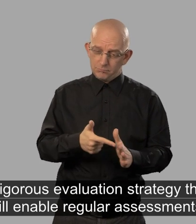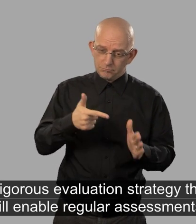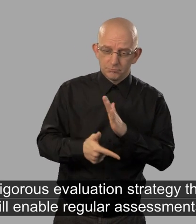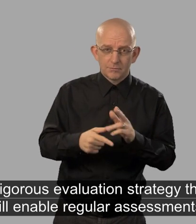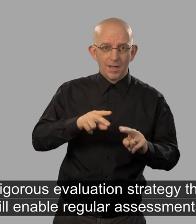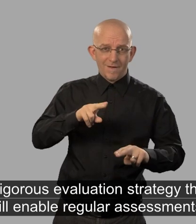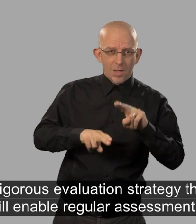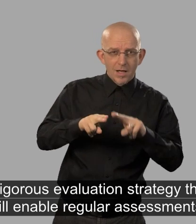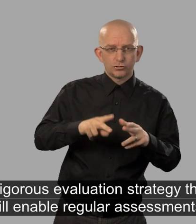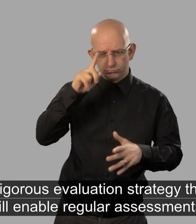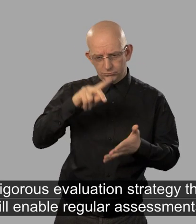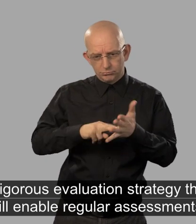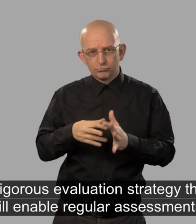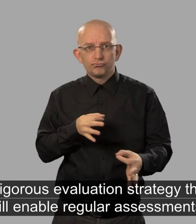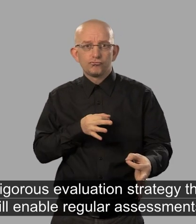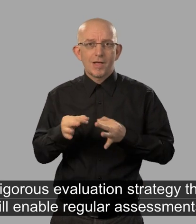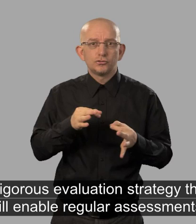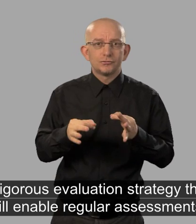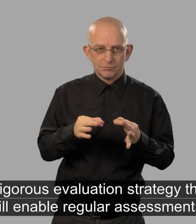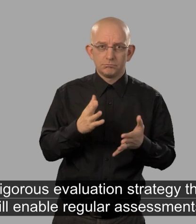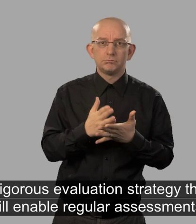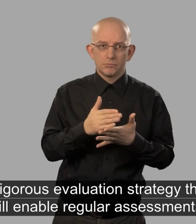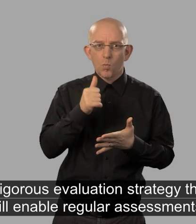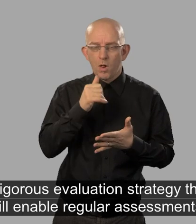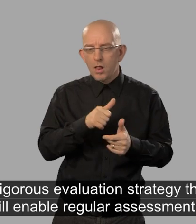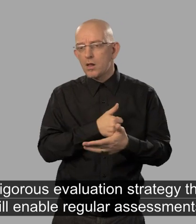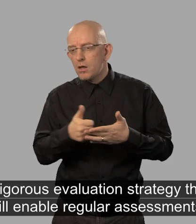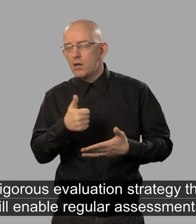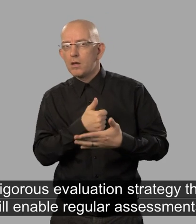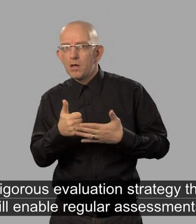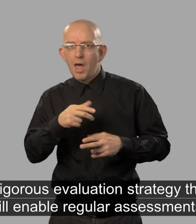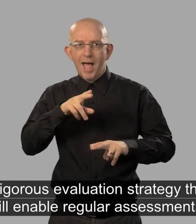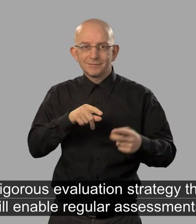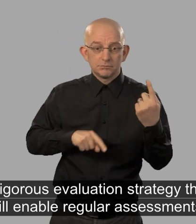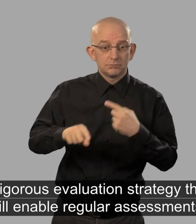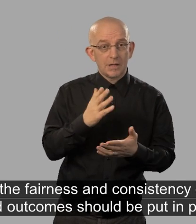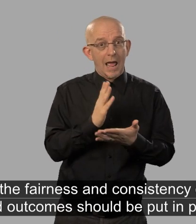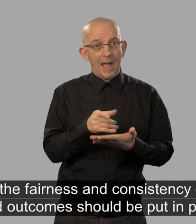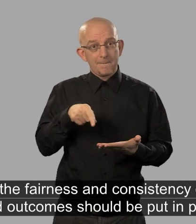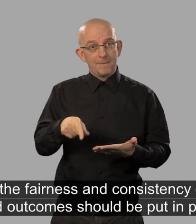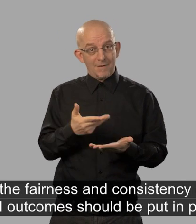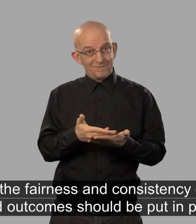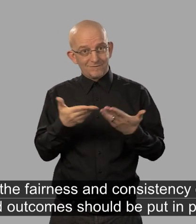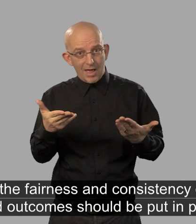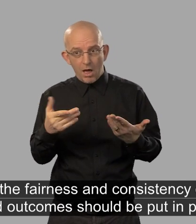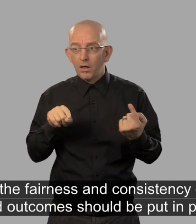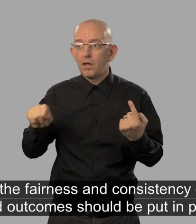A rigorous evaluation strategy that will enable regular assessments of the fairness and consistency of